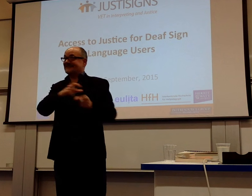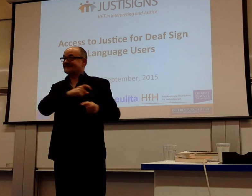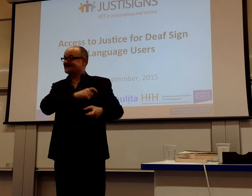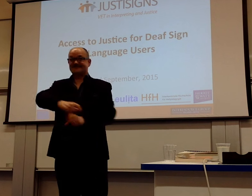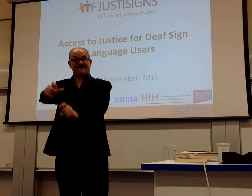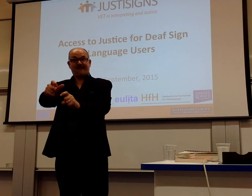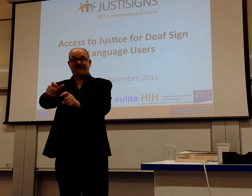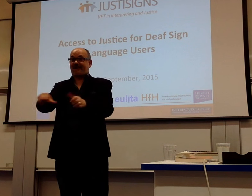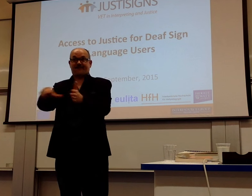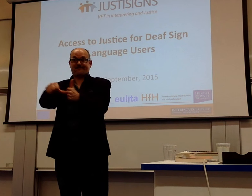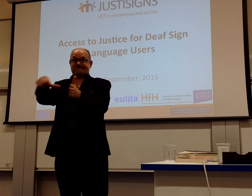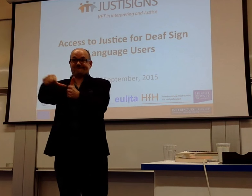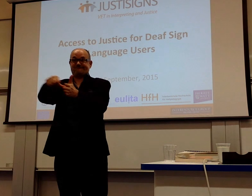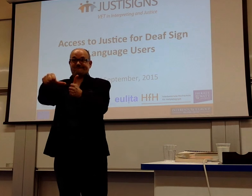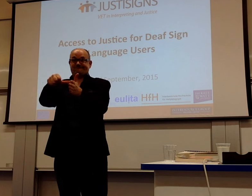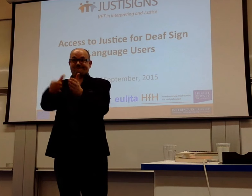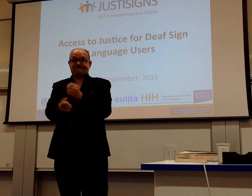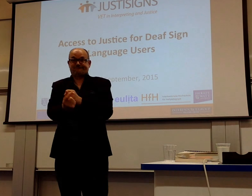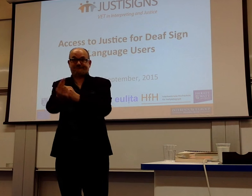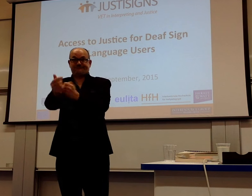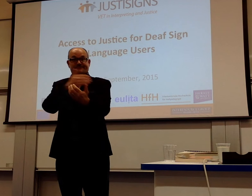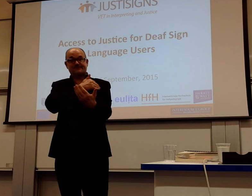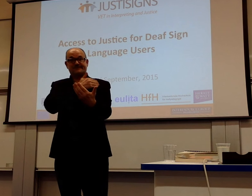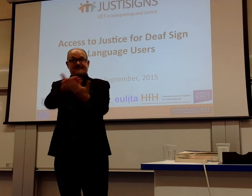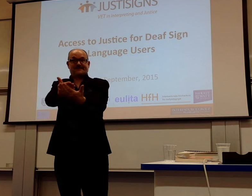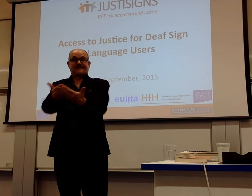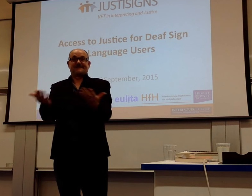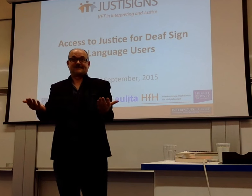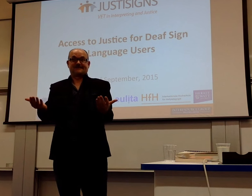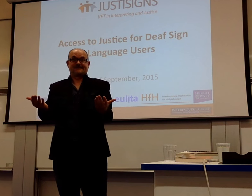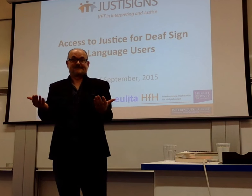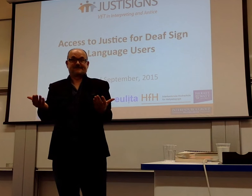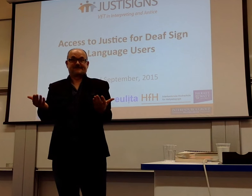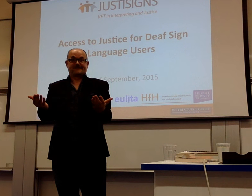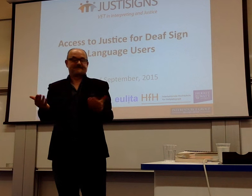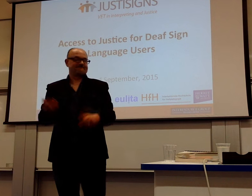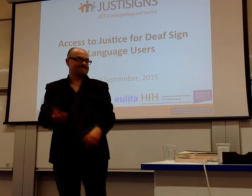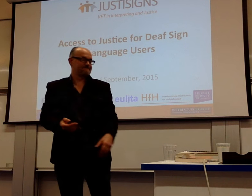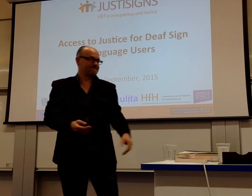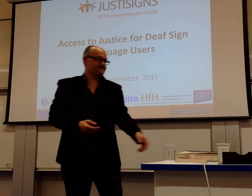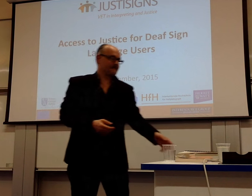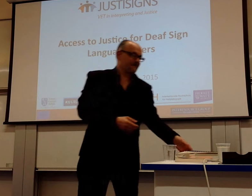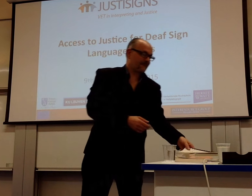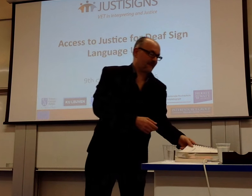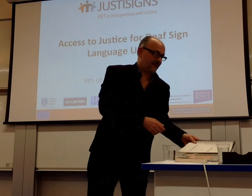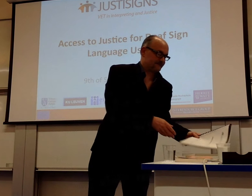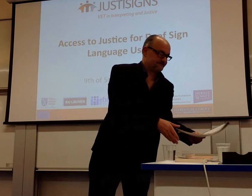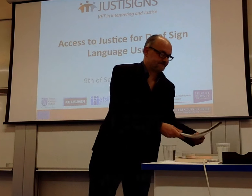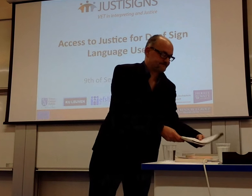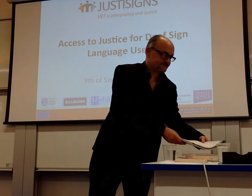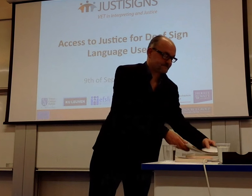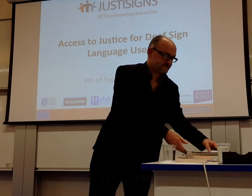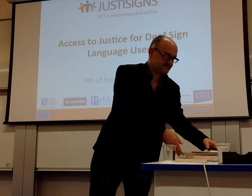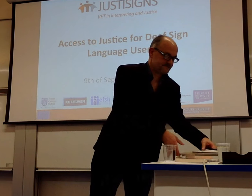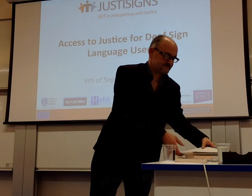So this effort, this area of work has been going on for many, many years, and many of the issues and problems and challenges unfortunately